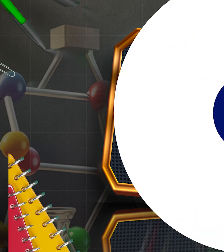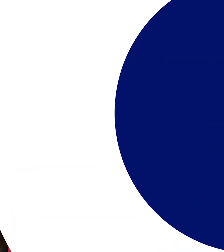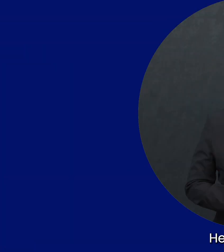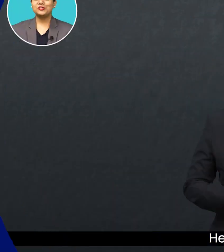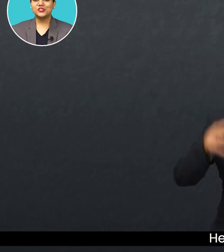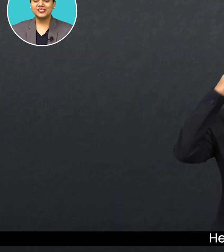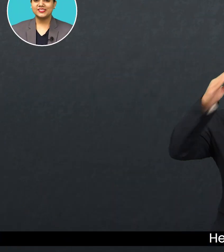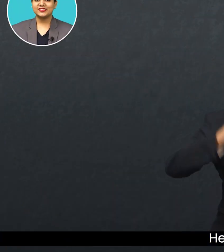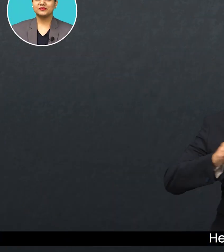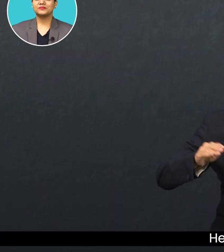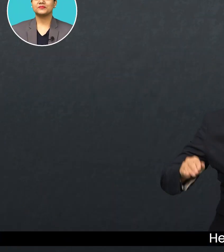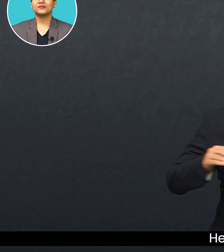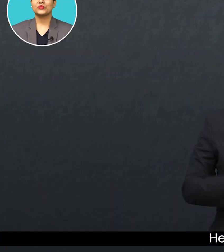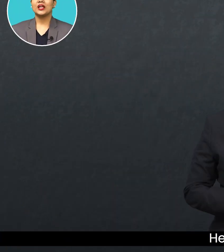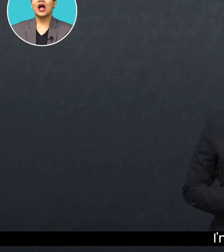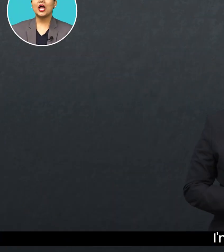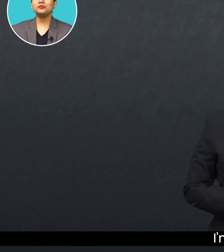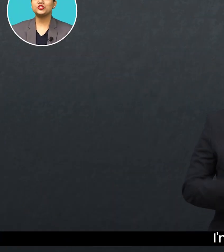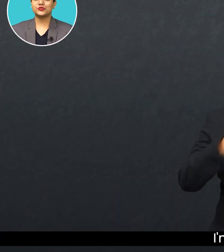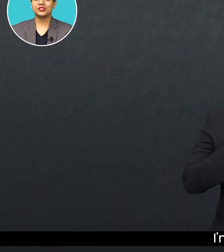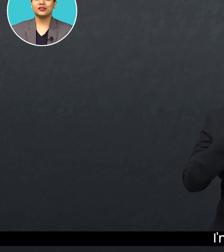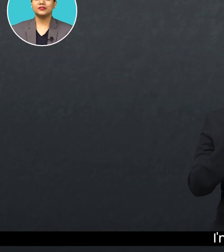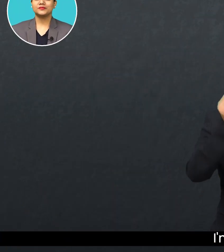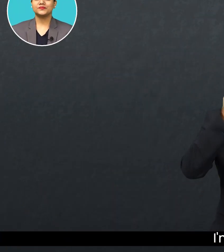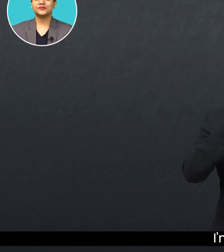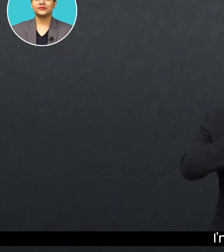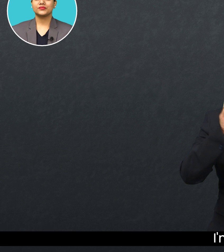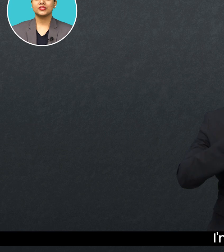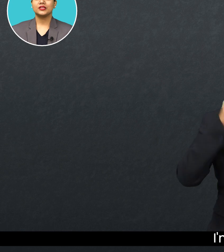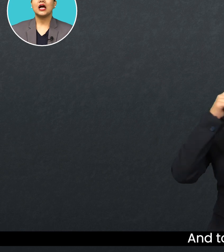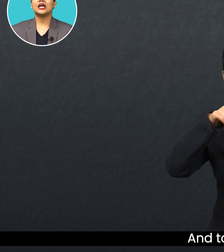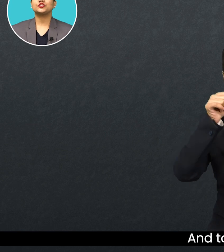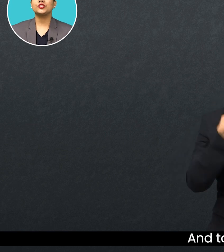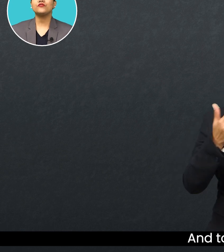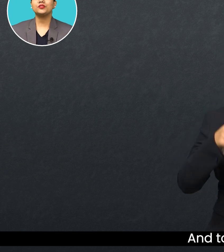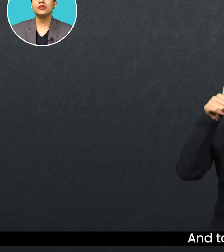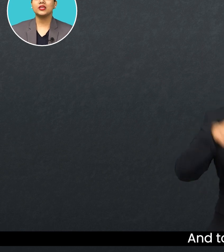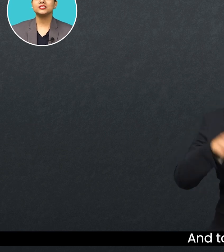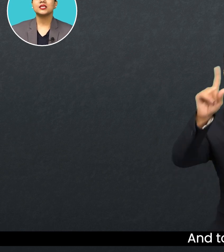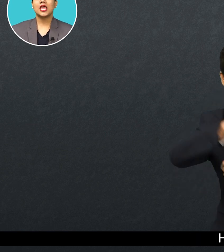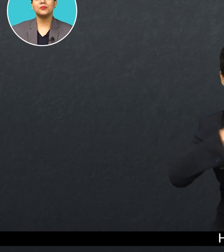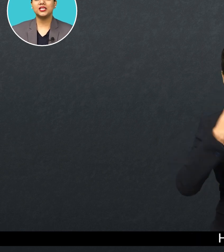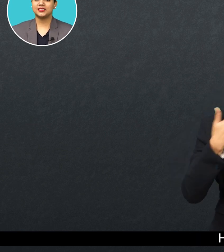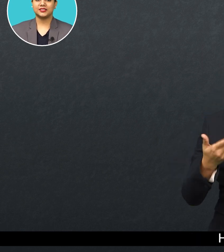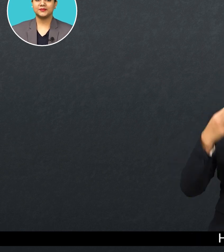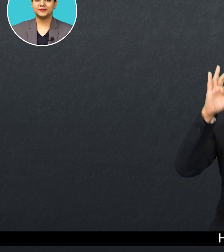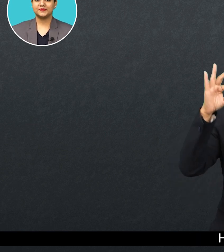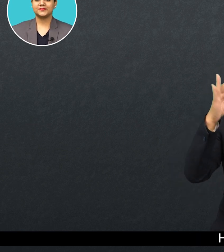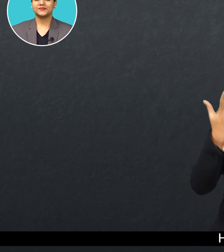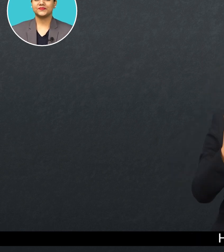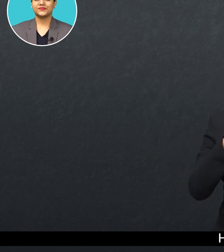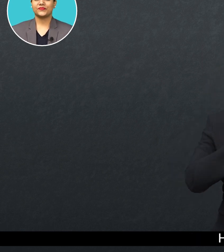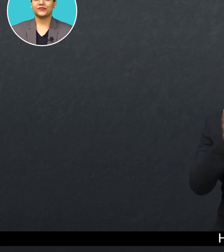Hello children, I'm Shishmita and today with me is Himalata.